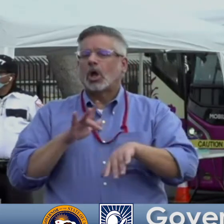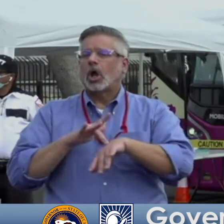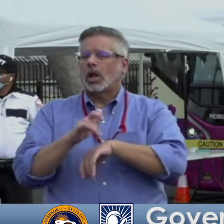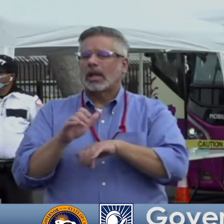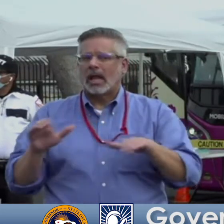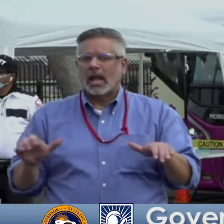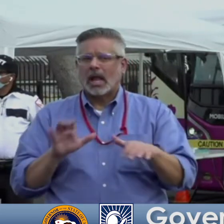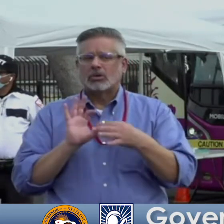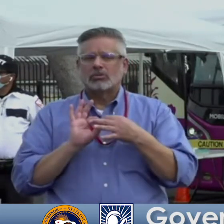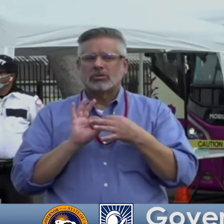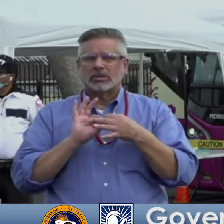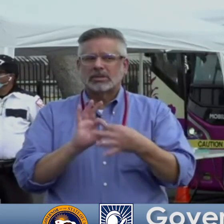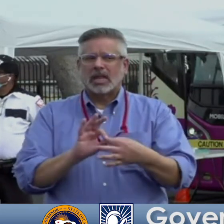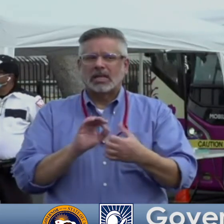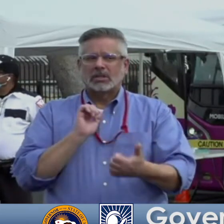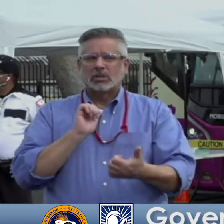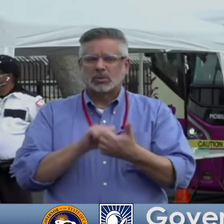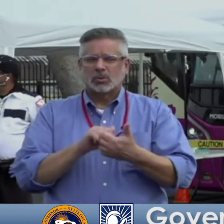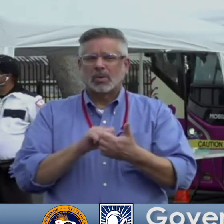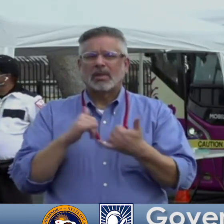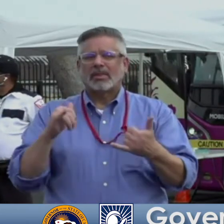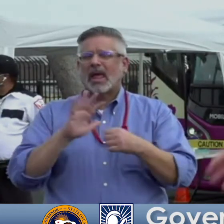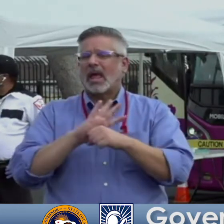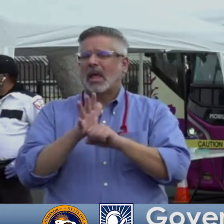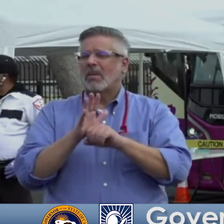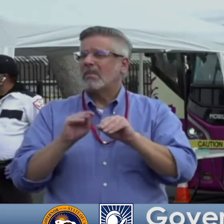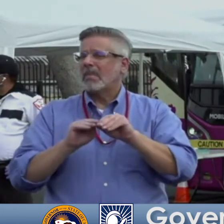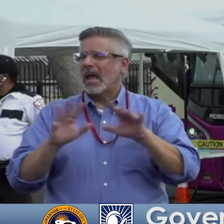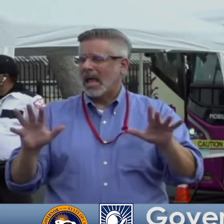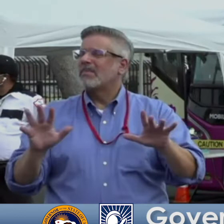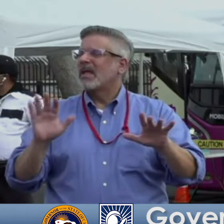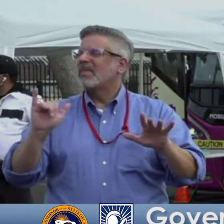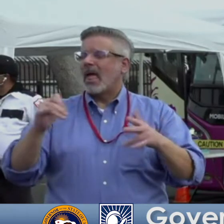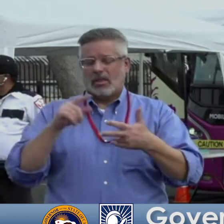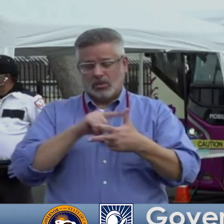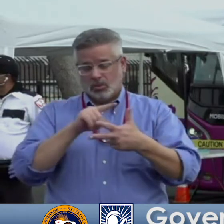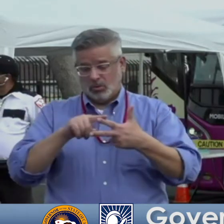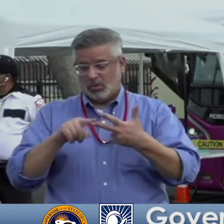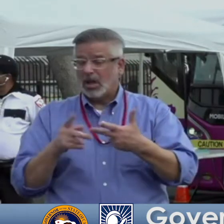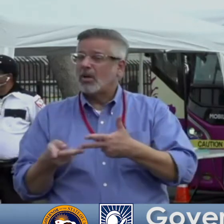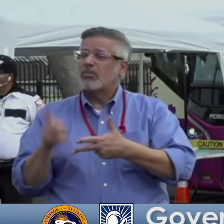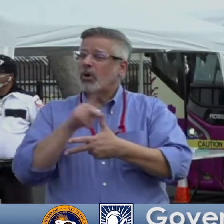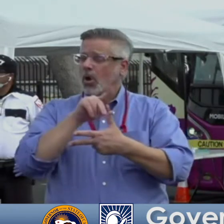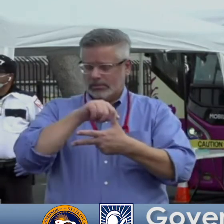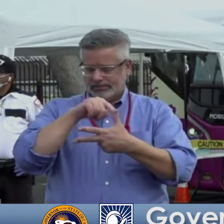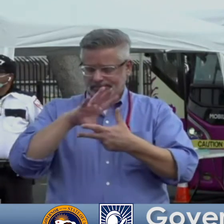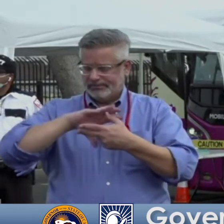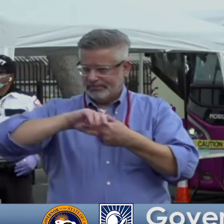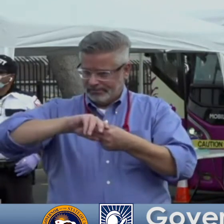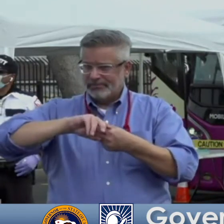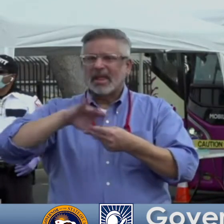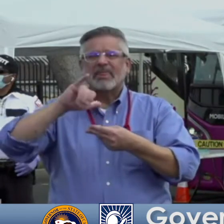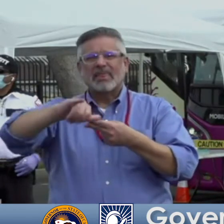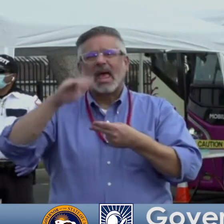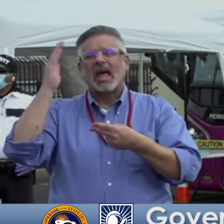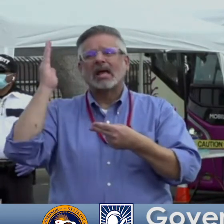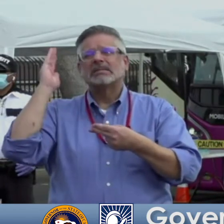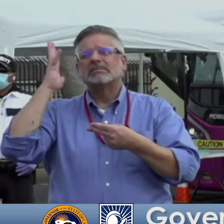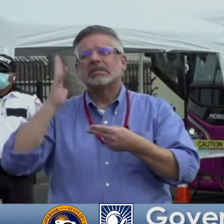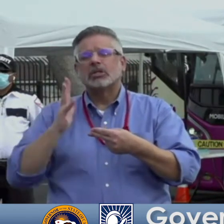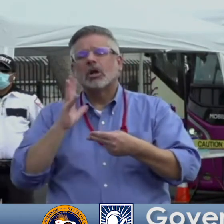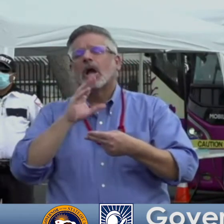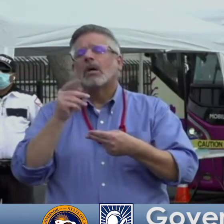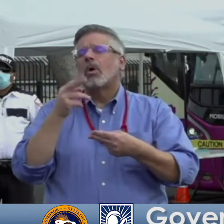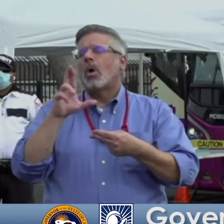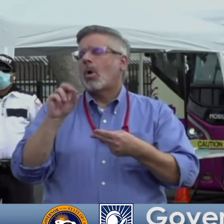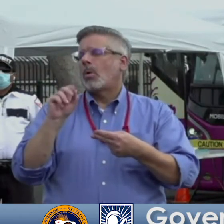related to this pandemic. And so that's top three priorities, three-legged stool that the Speaker and the Pro Tem are